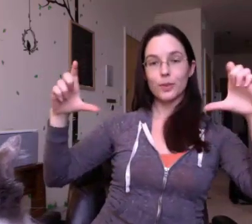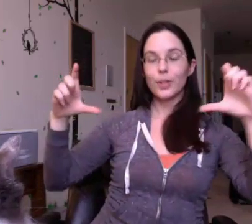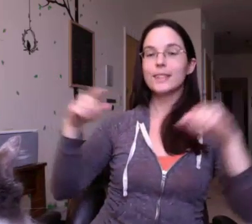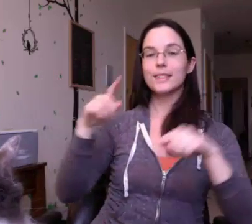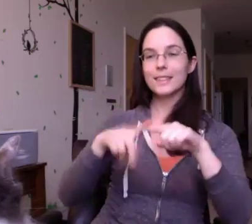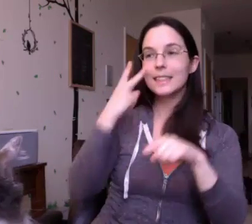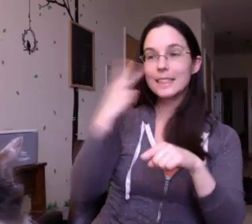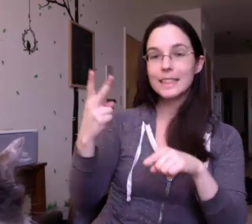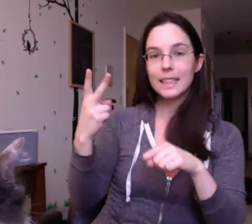So,